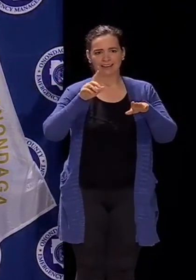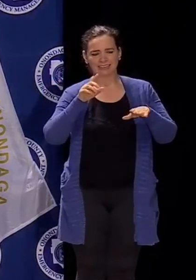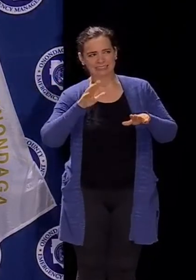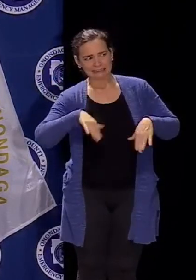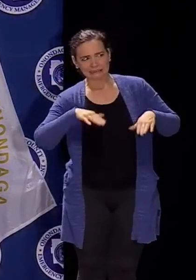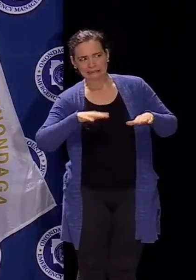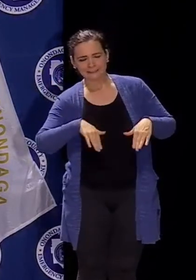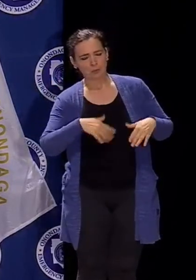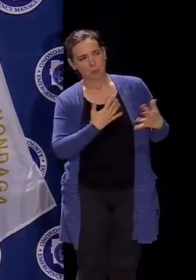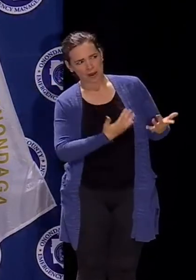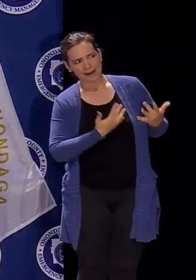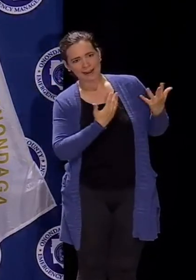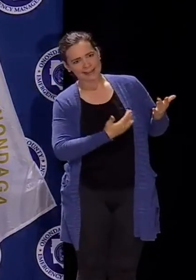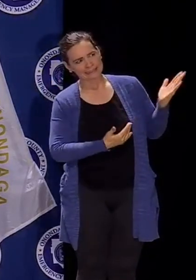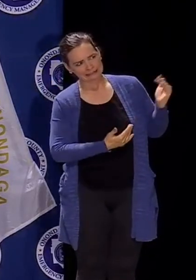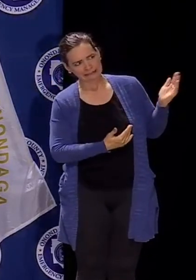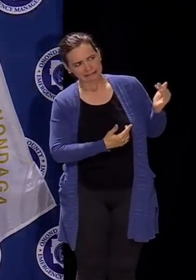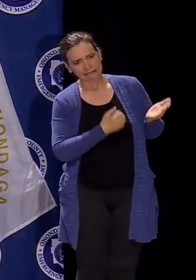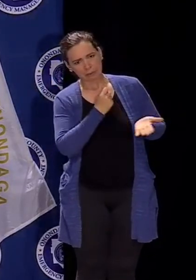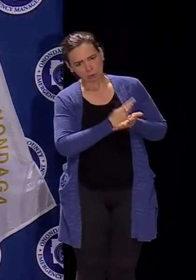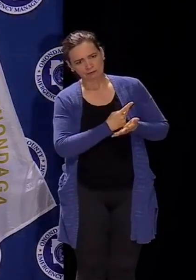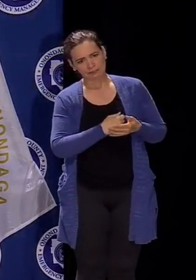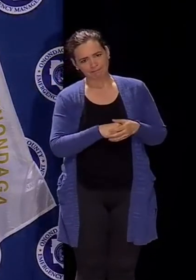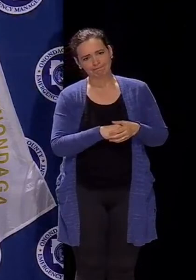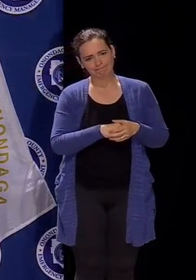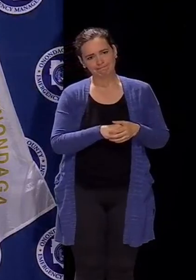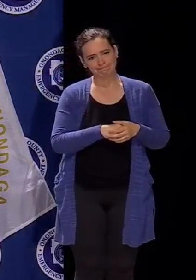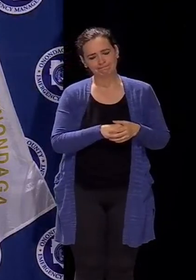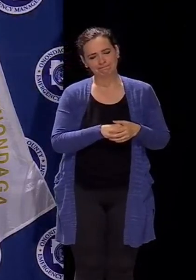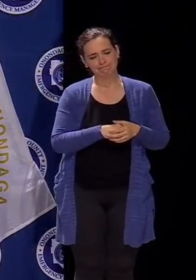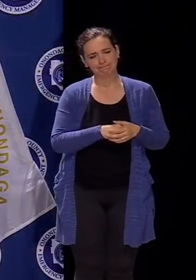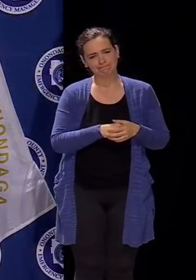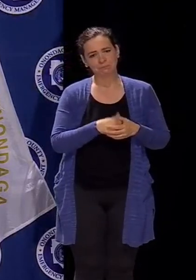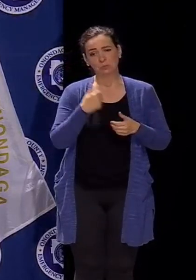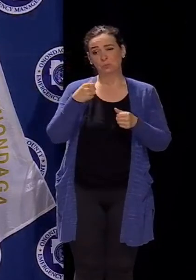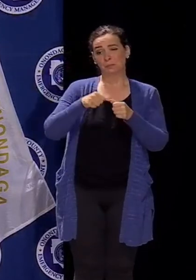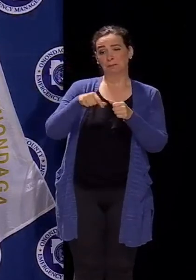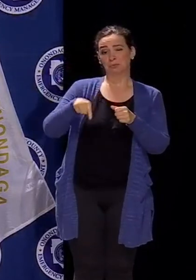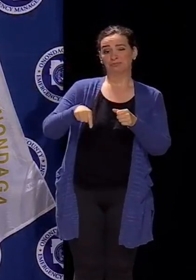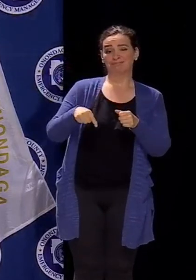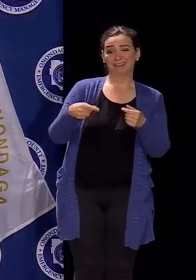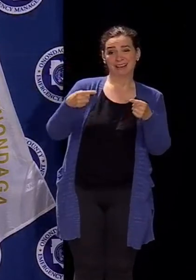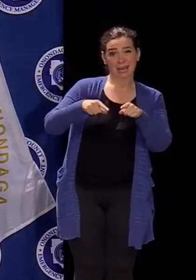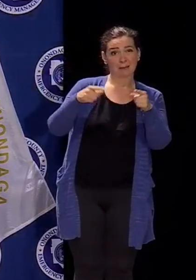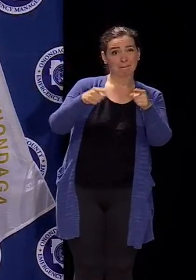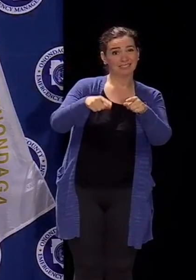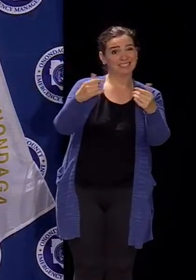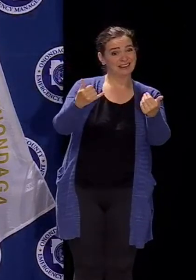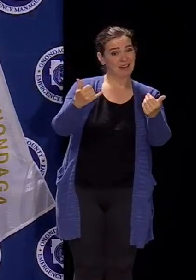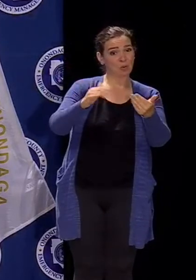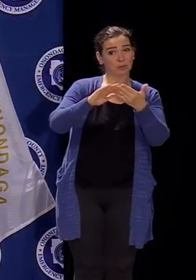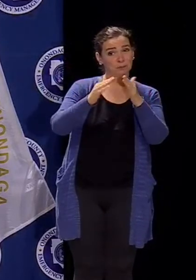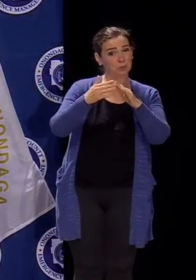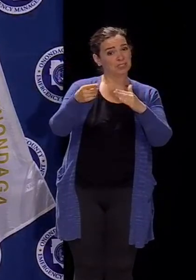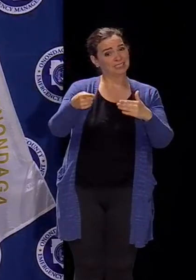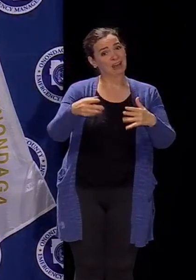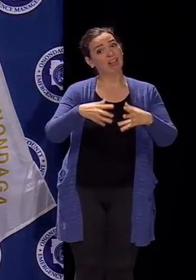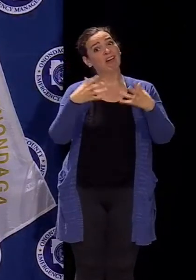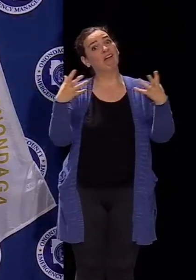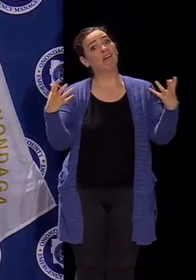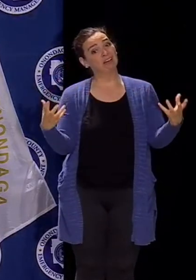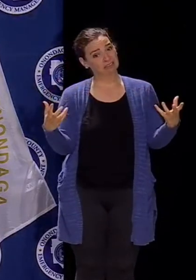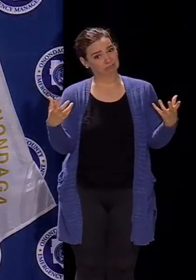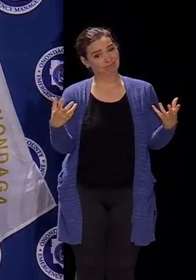is a lot going on in the community, and folks need to be